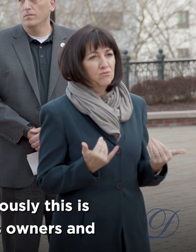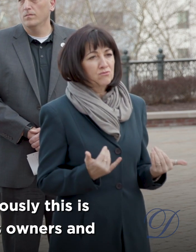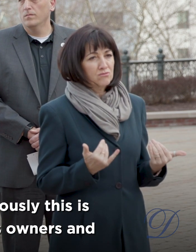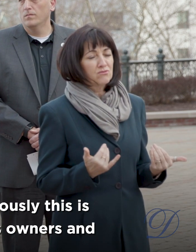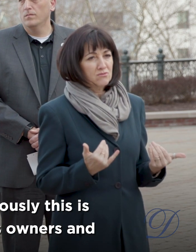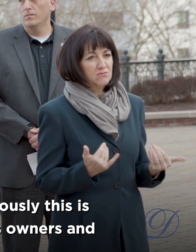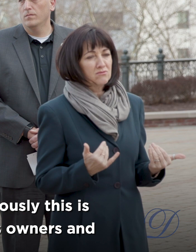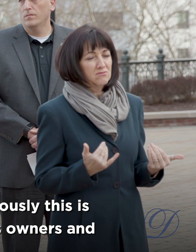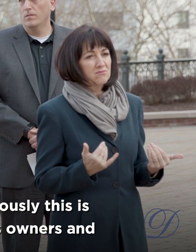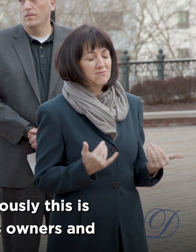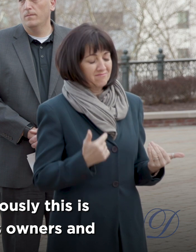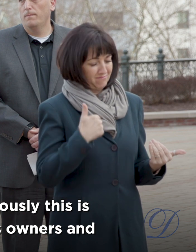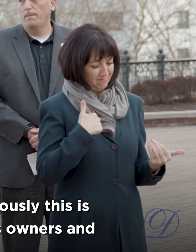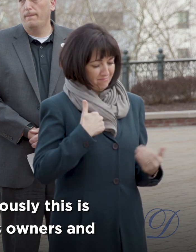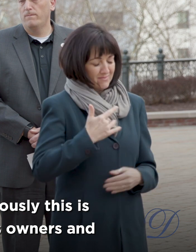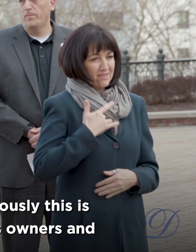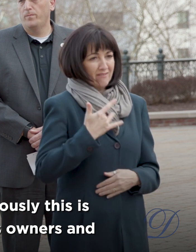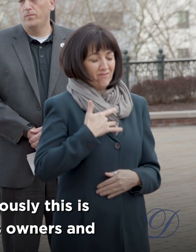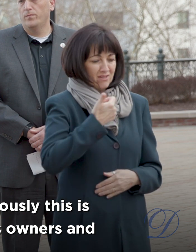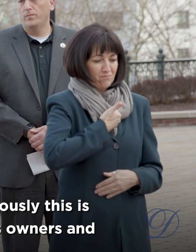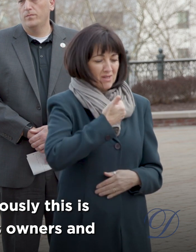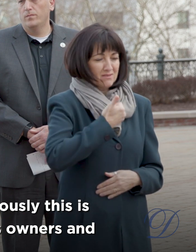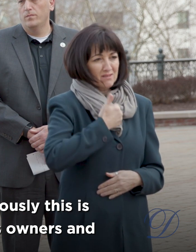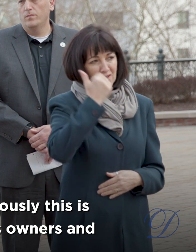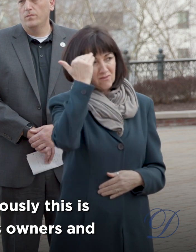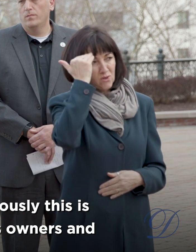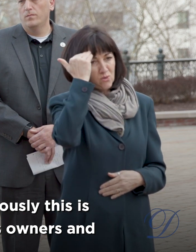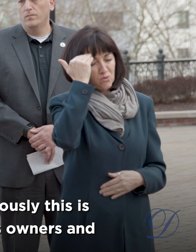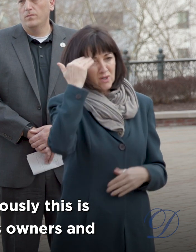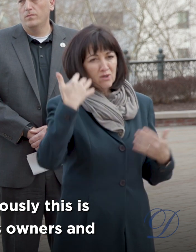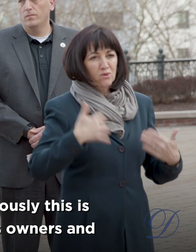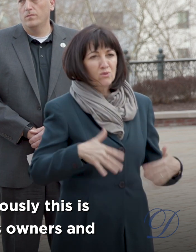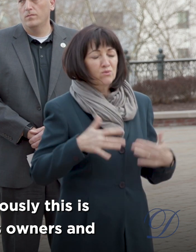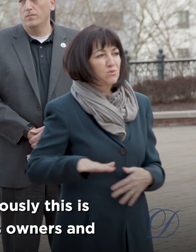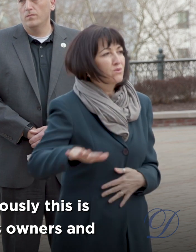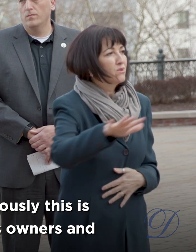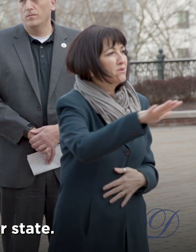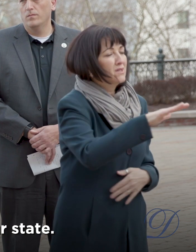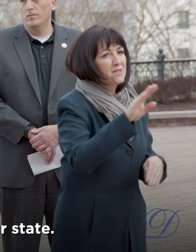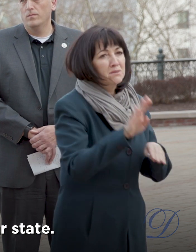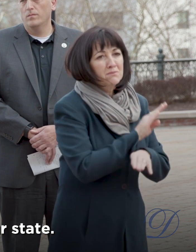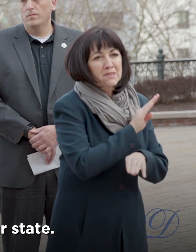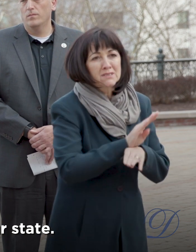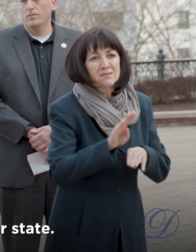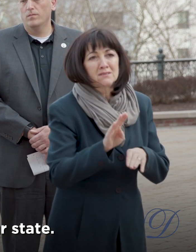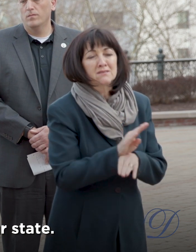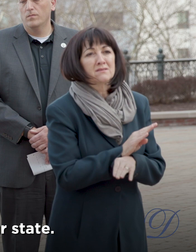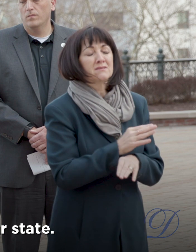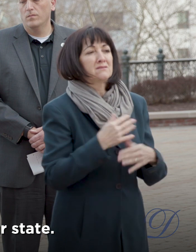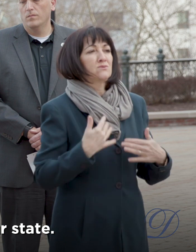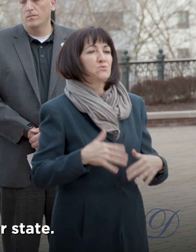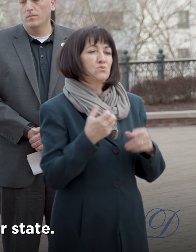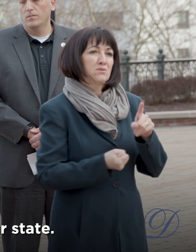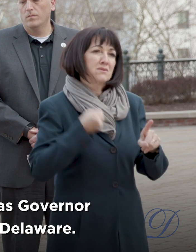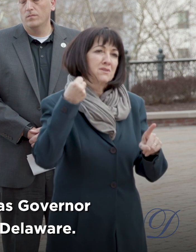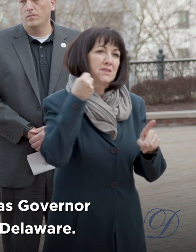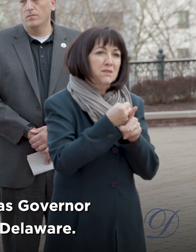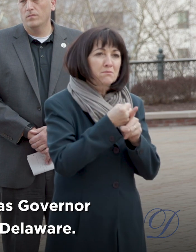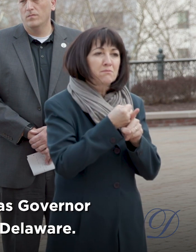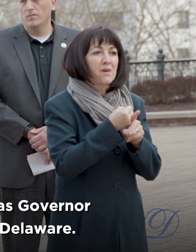of how seriously this is affecting thousands of business owners and their employees across our